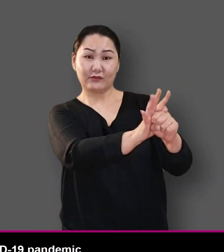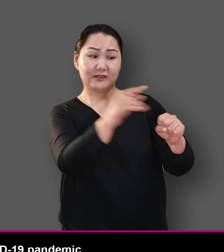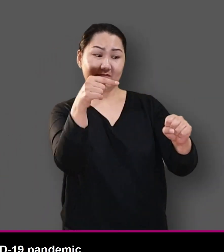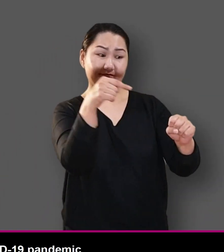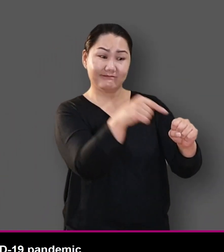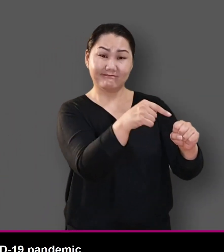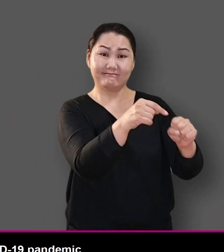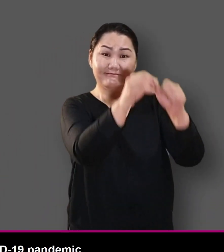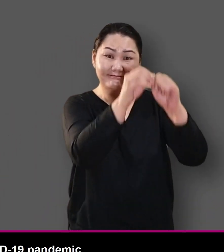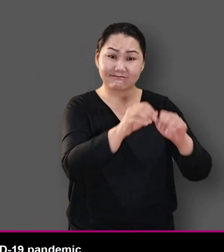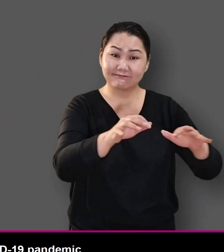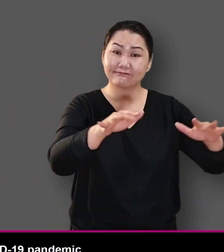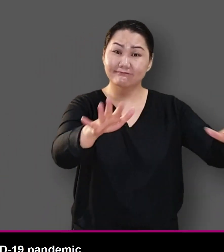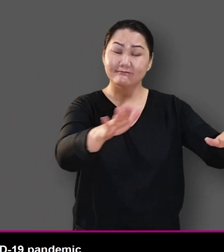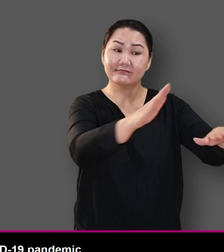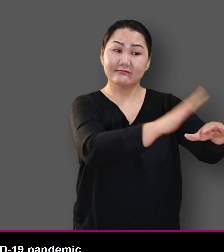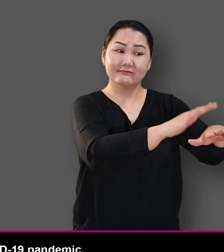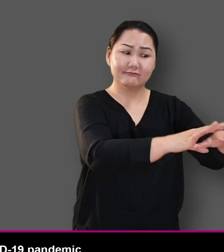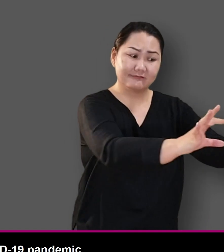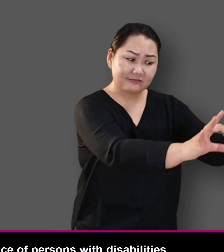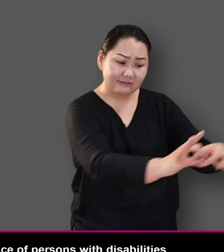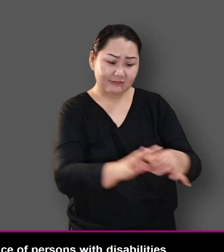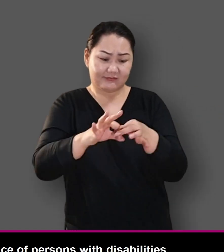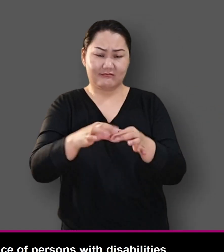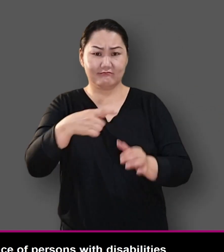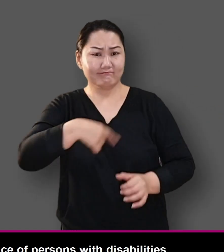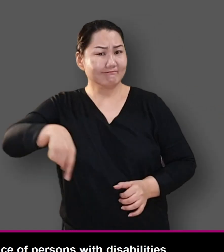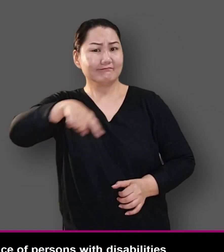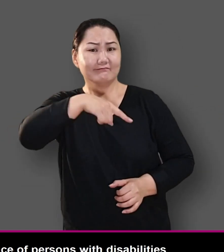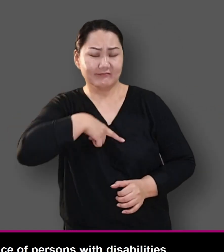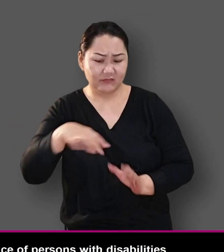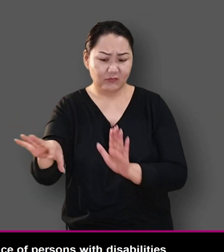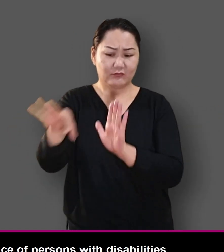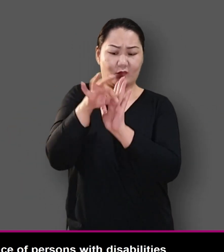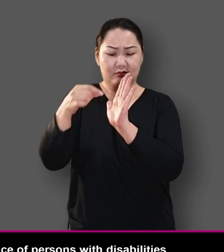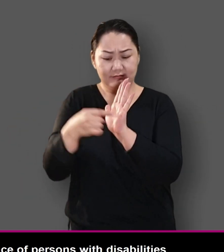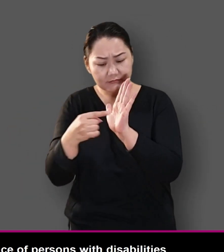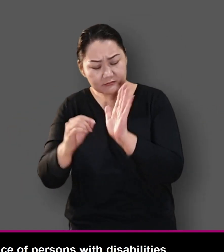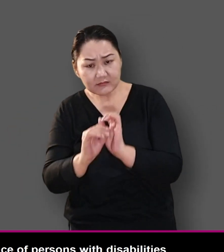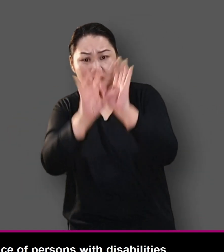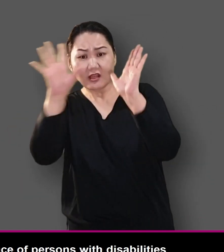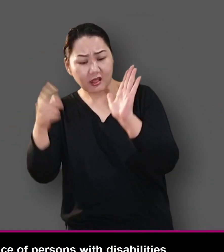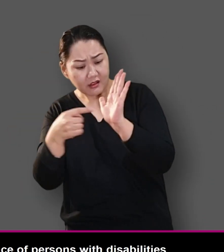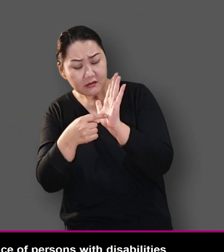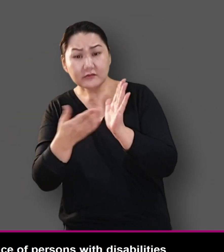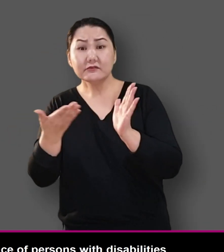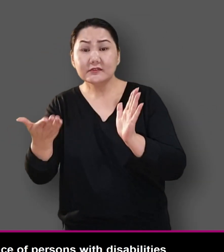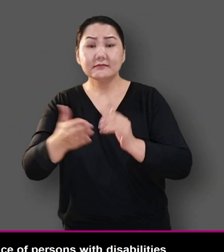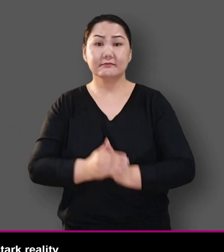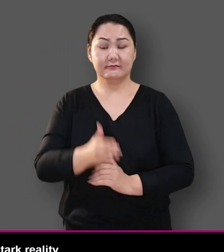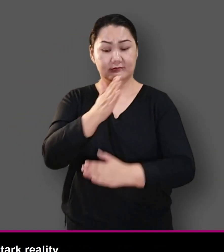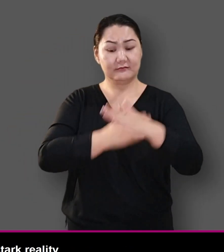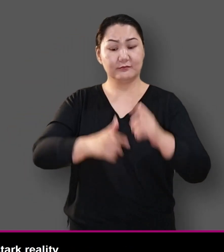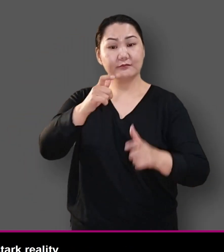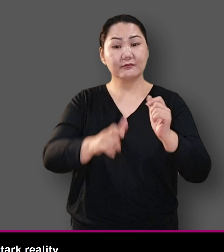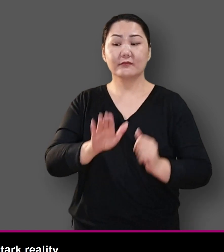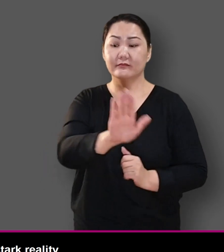The COVID-19 pandemic has brought the experience of persons with disabilities into